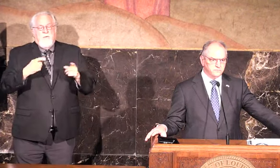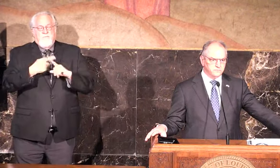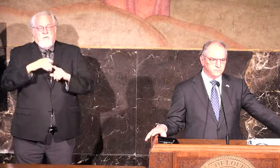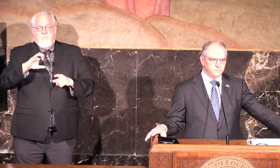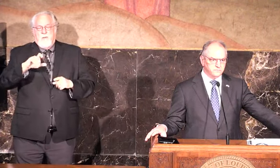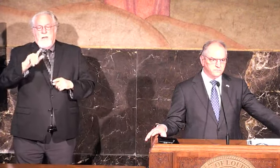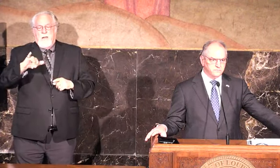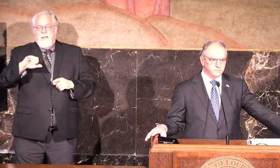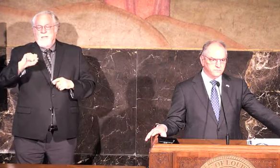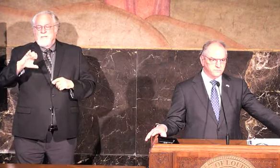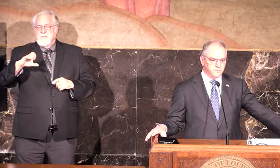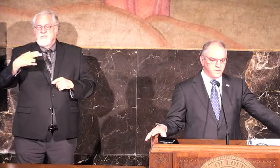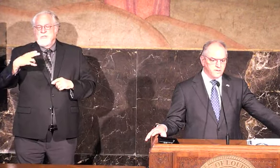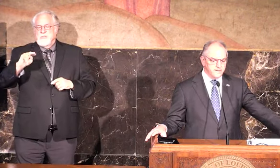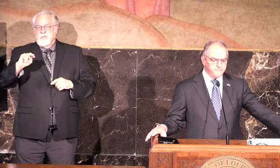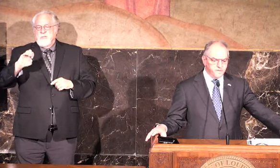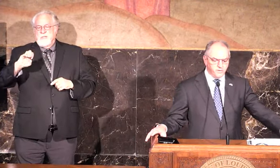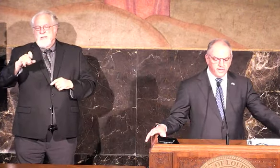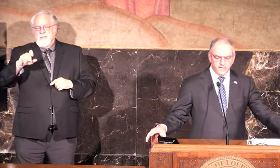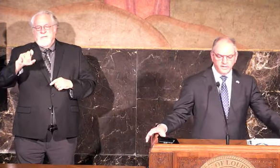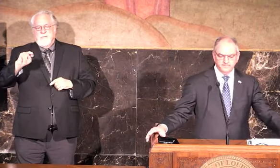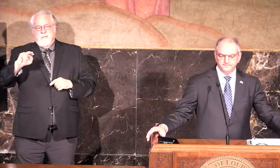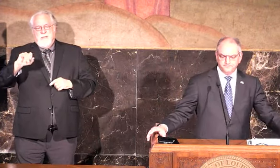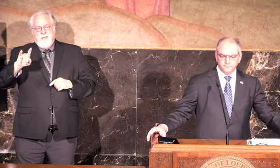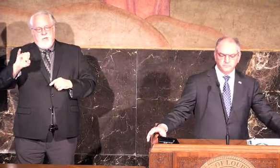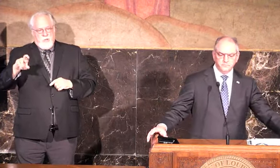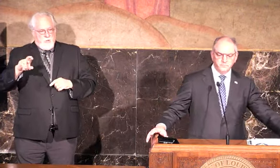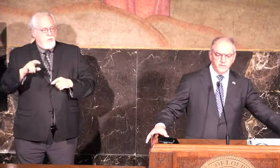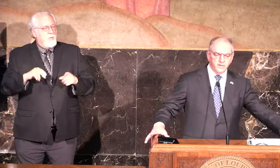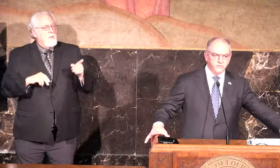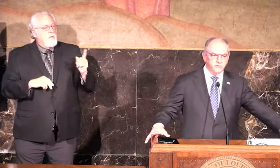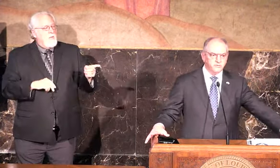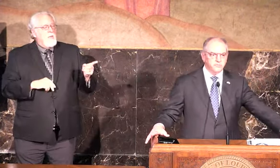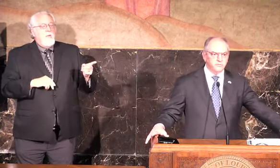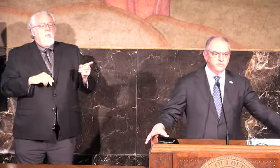current form on the tort reform? Okay.